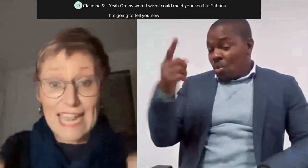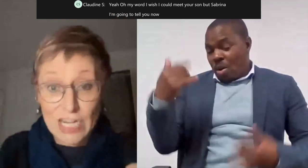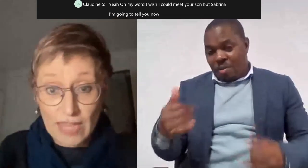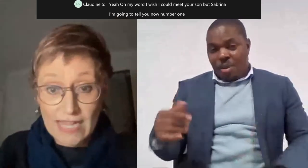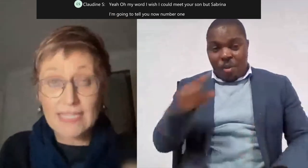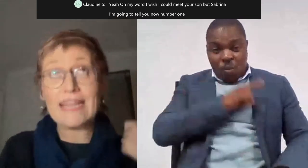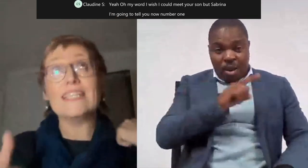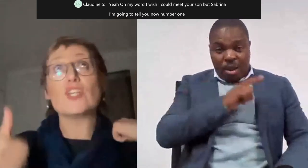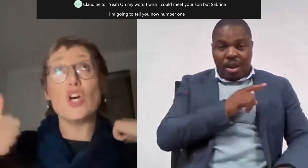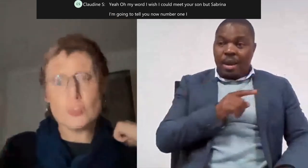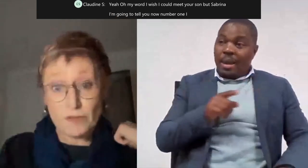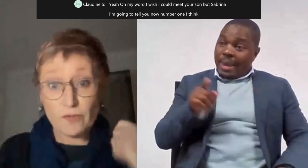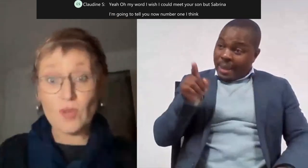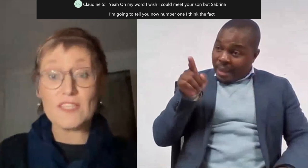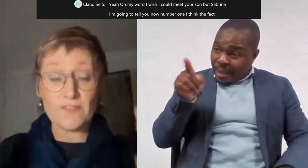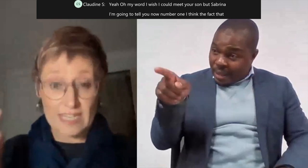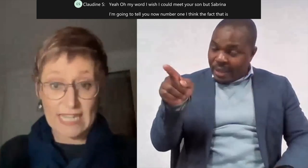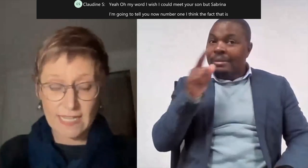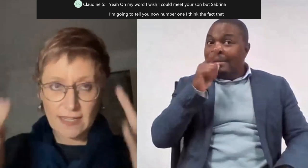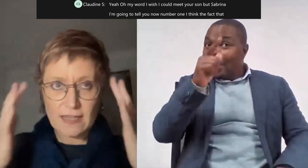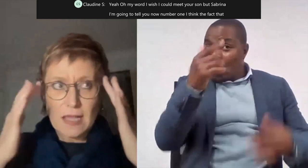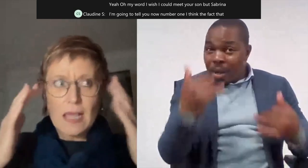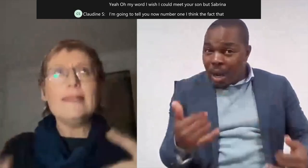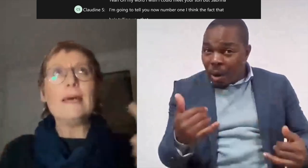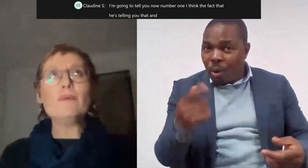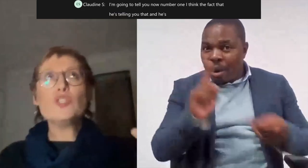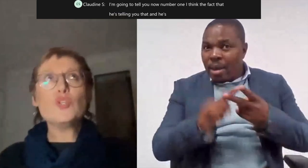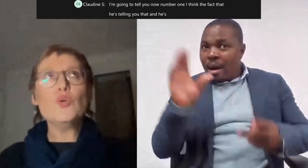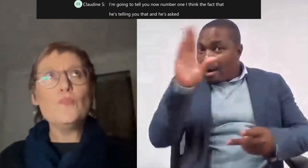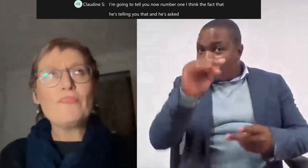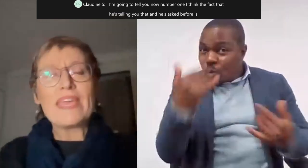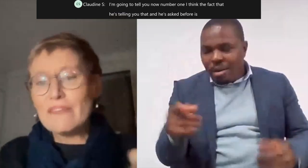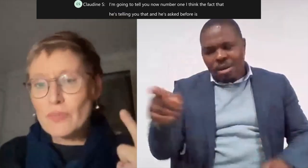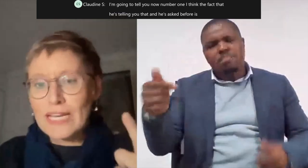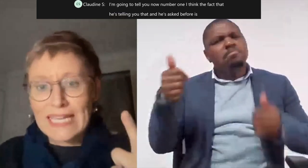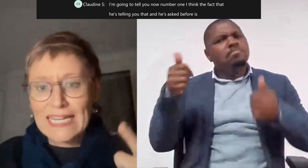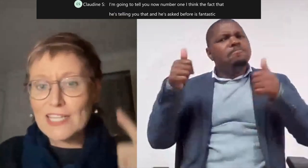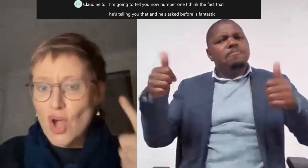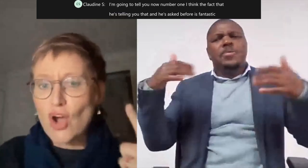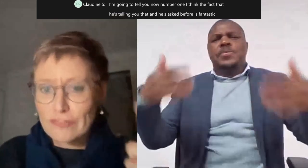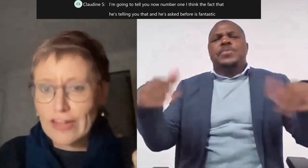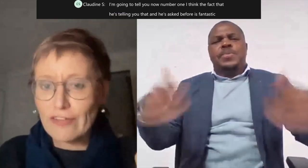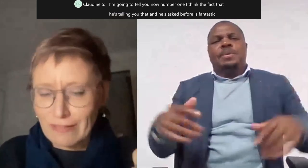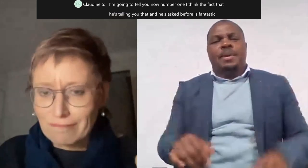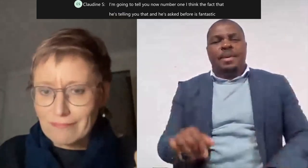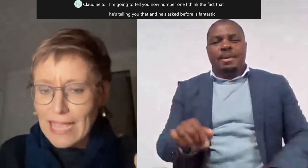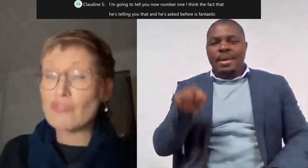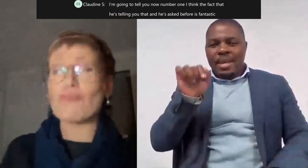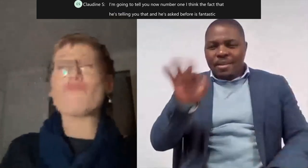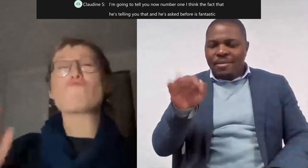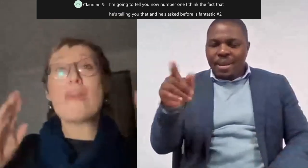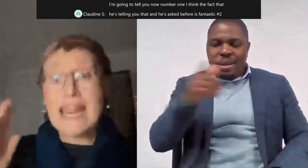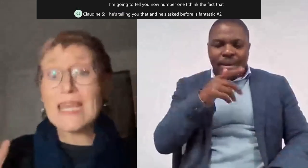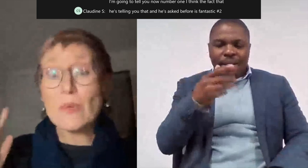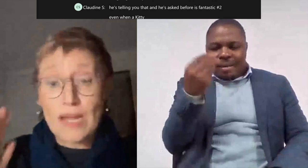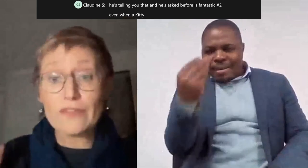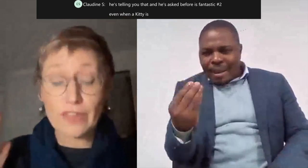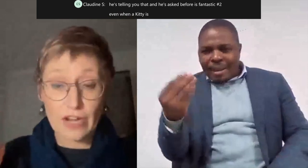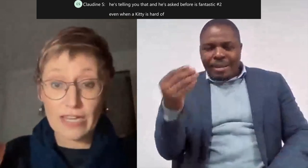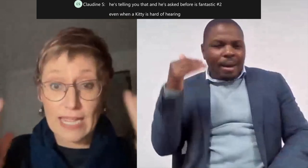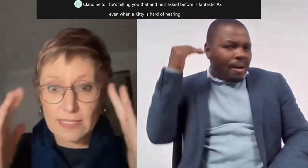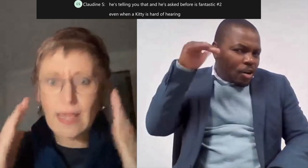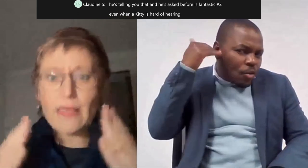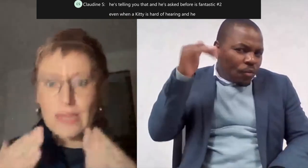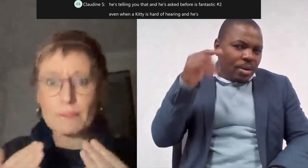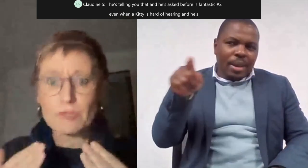that he's telling you that and he's asked before is fantastic. Number two, even when a kiddie is hard of hearing and he's got really